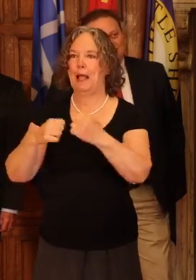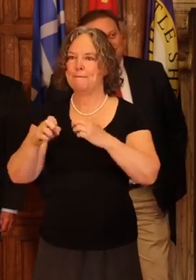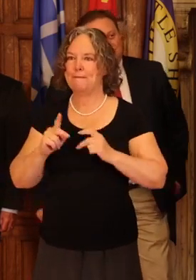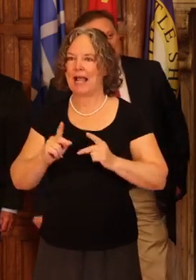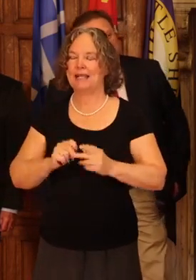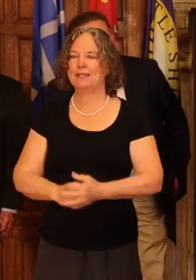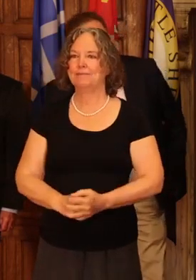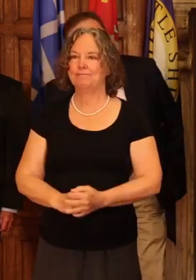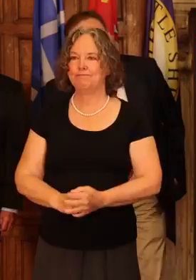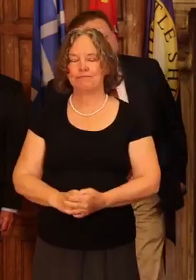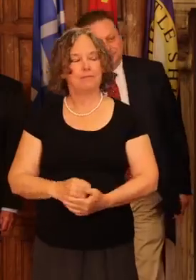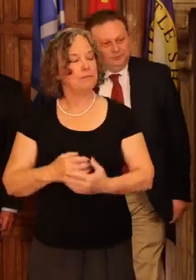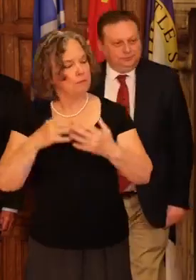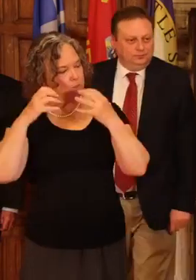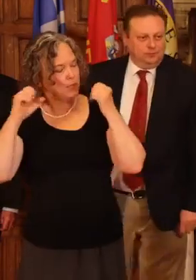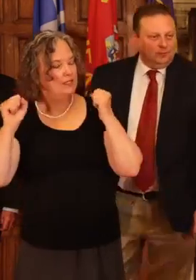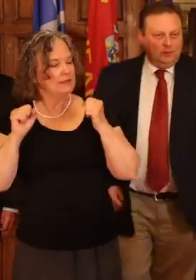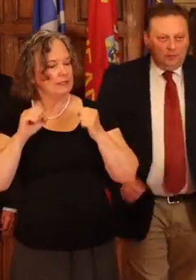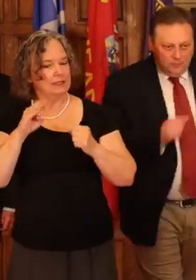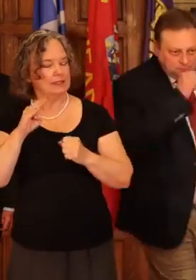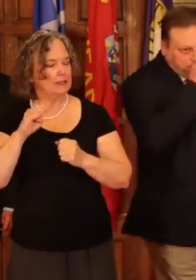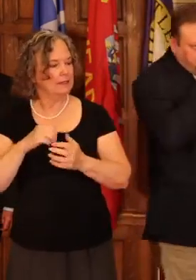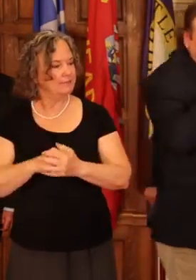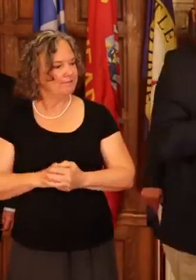President Blaisdell, would you like to make a few comments?